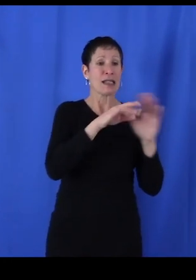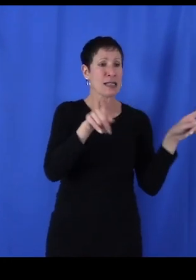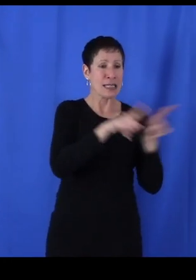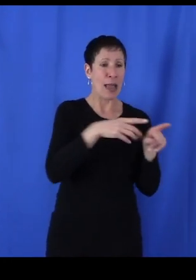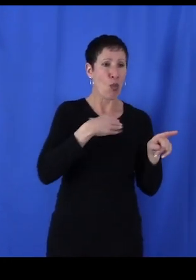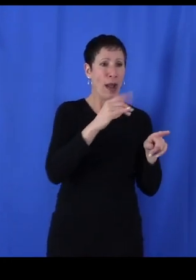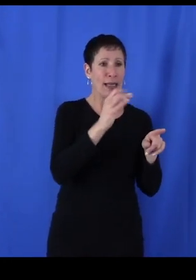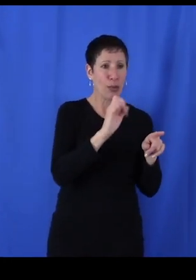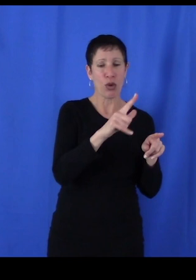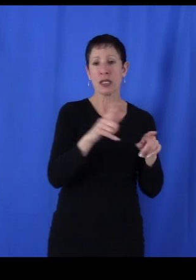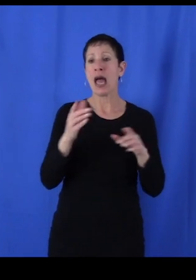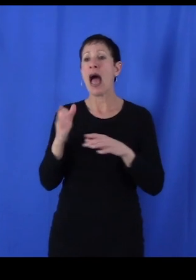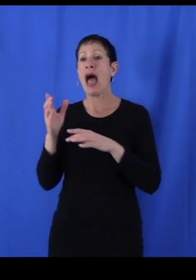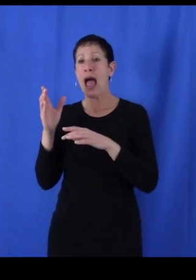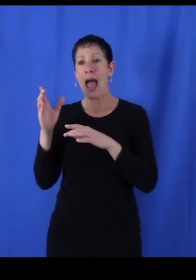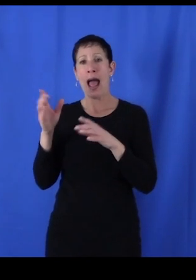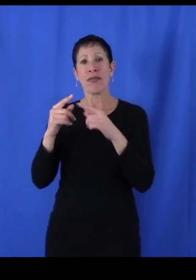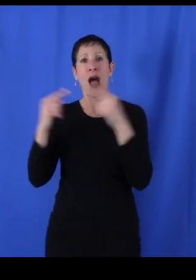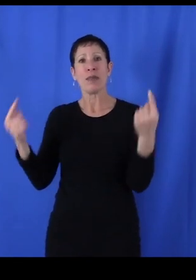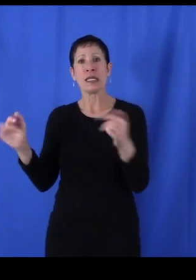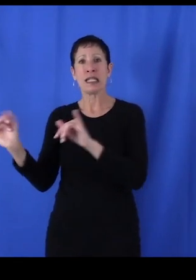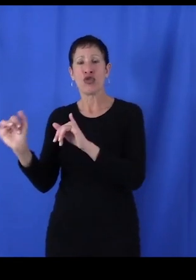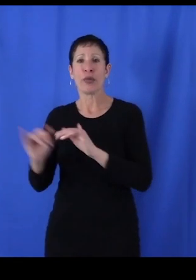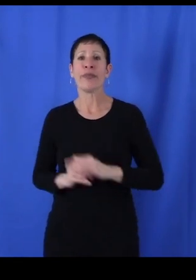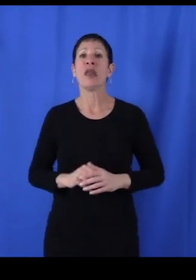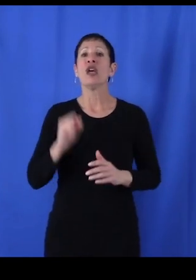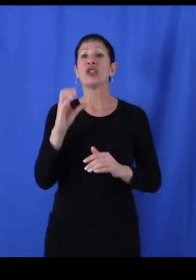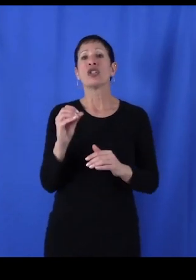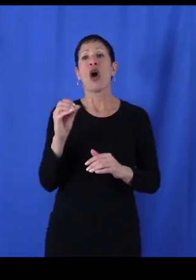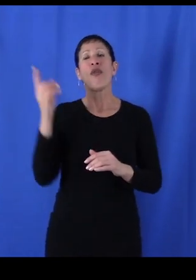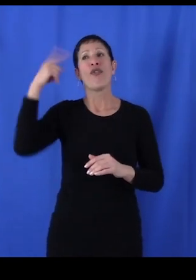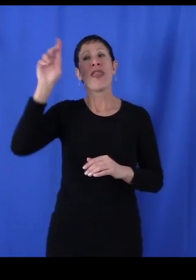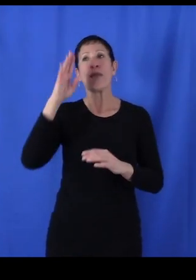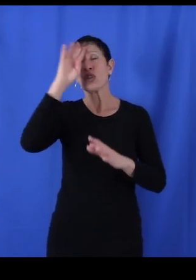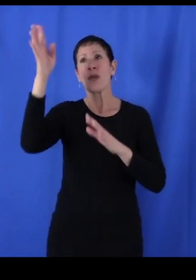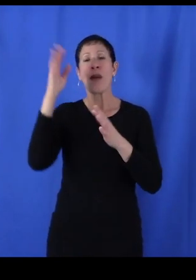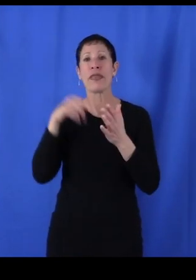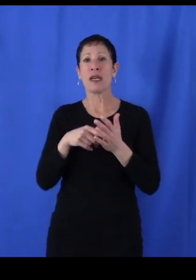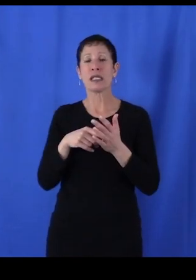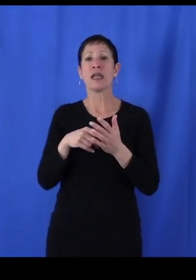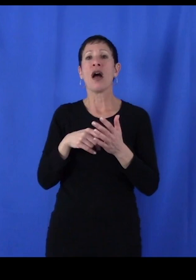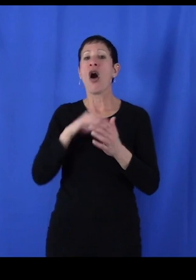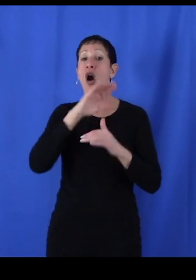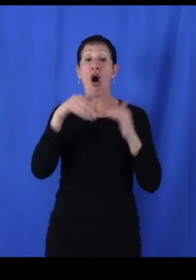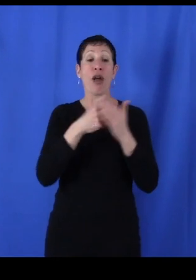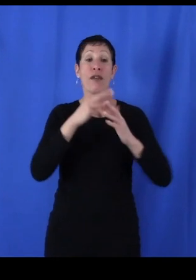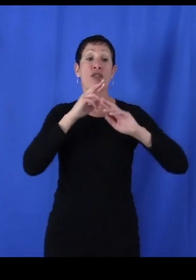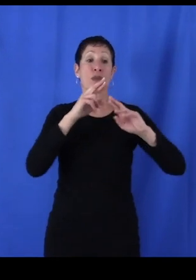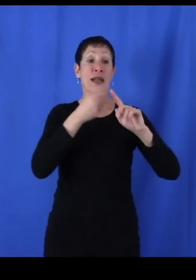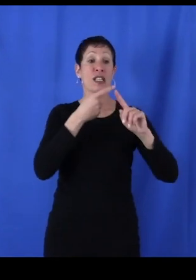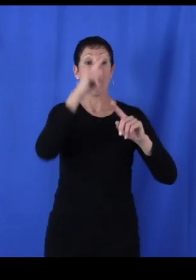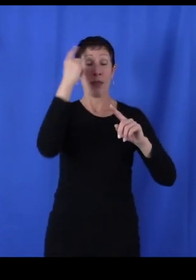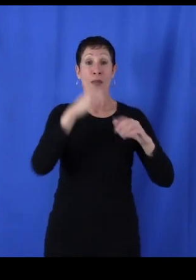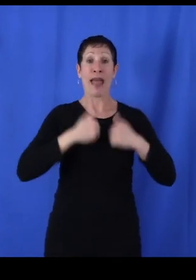other illiberals. Now, in order to come up with this, they threw out the responses of